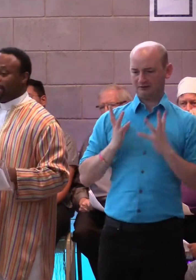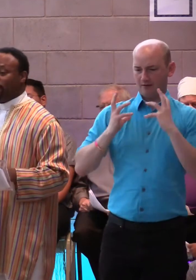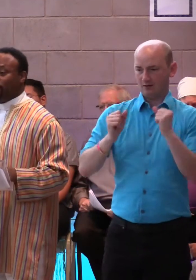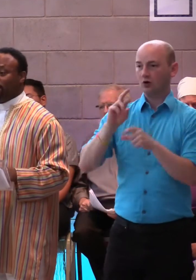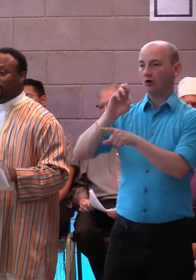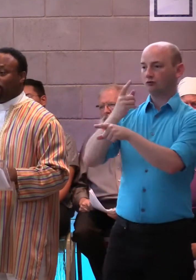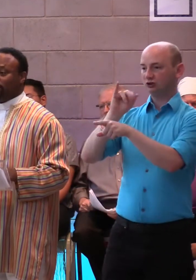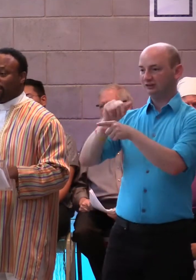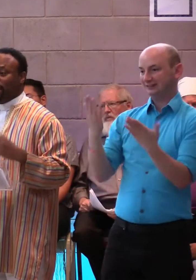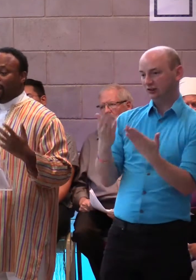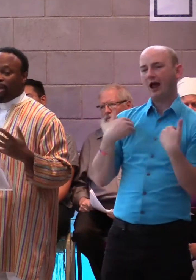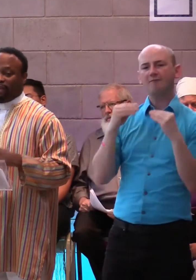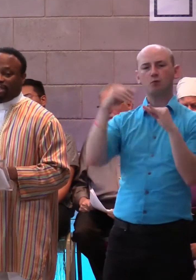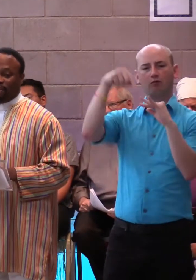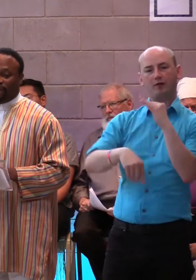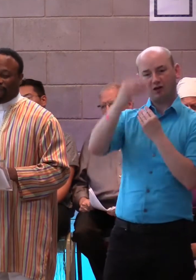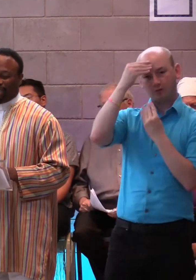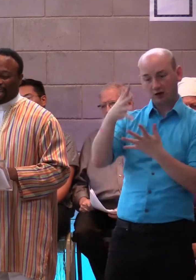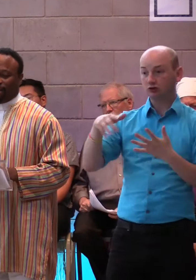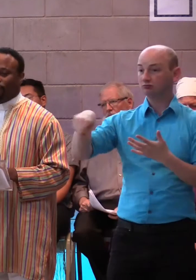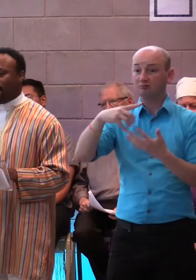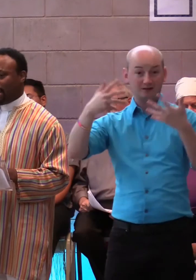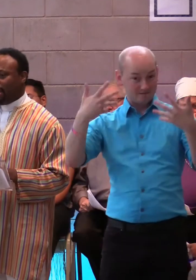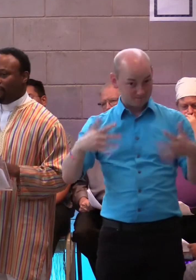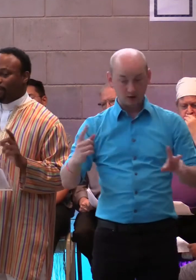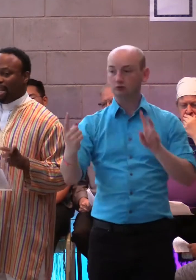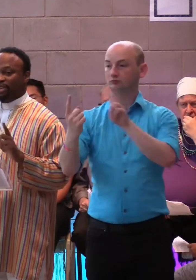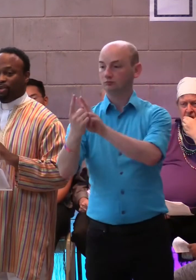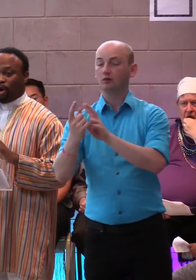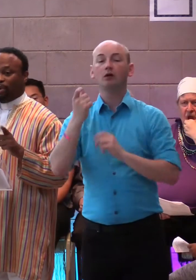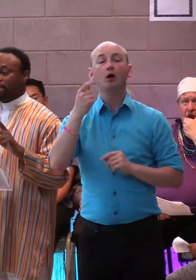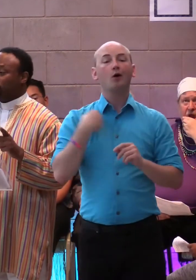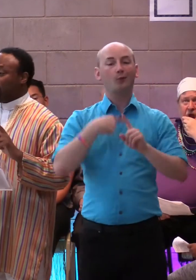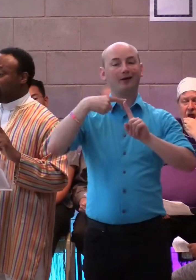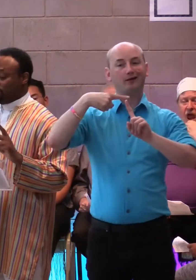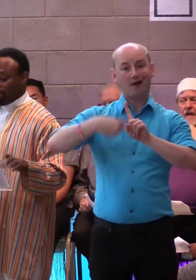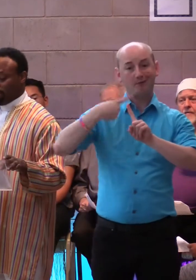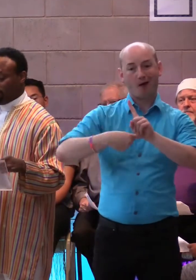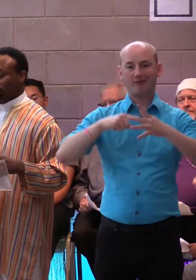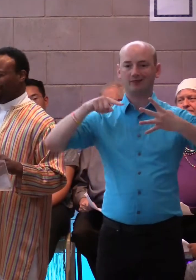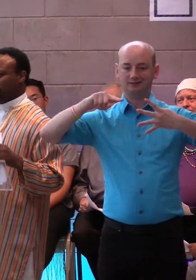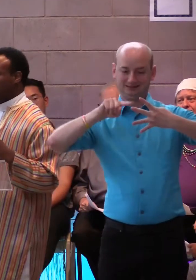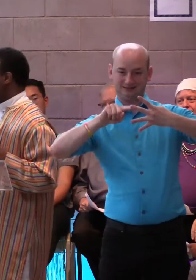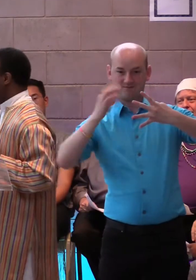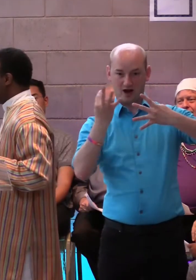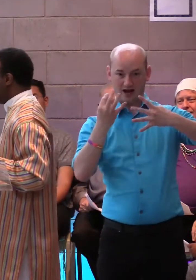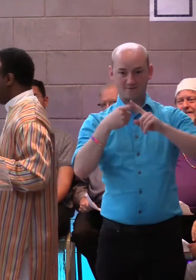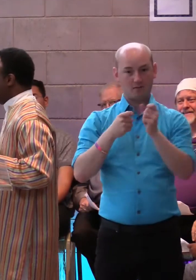she has some information if you're interested. We'd love to see you every second Friday from 11 to 1, and we serve lunch.